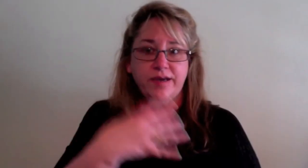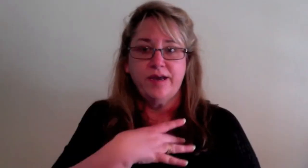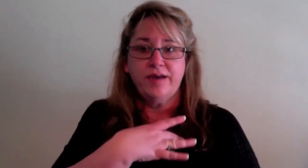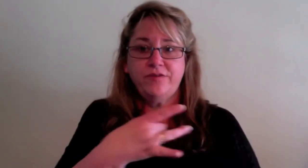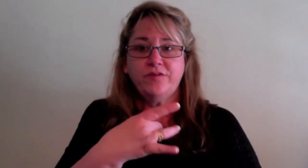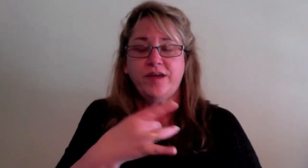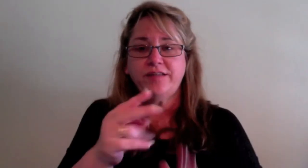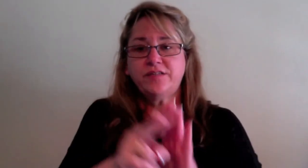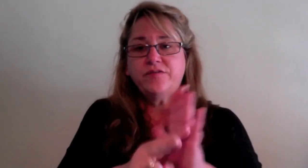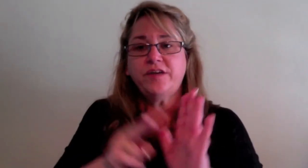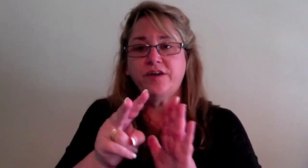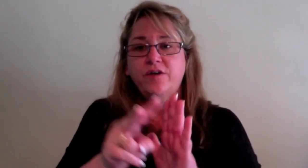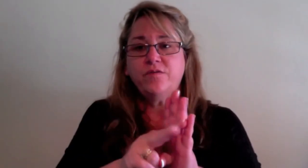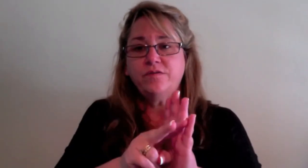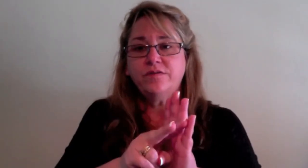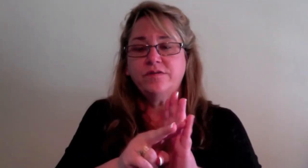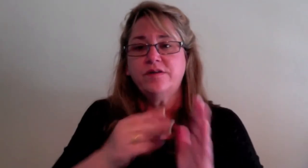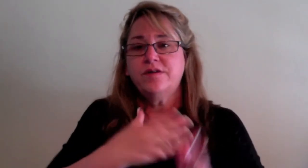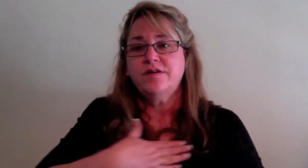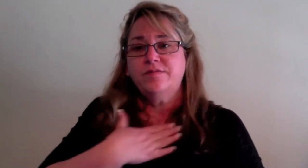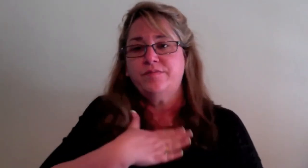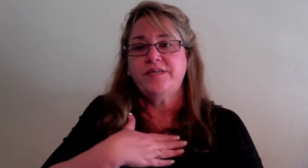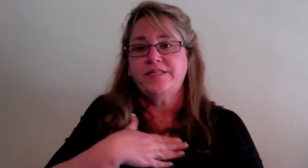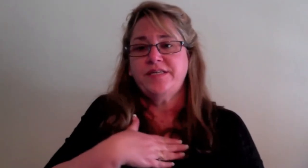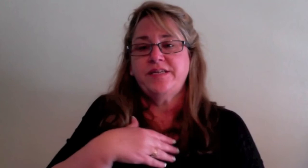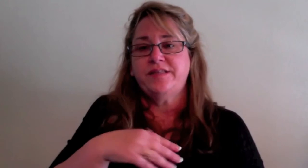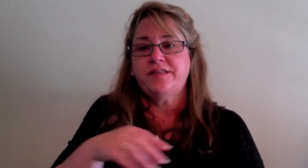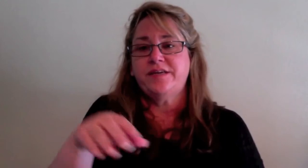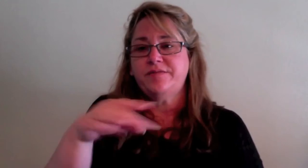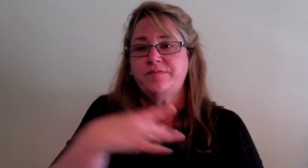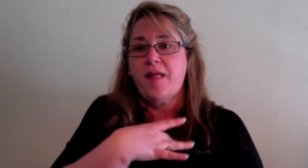If you like this video, please